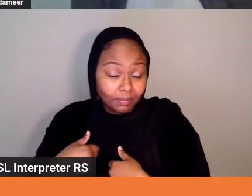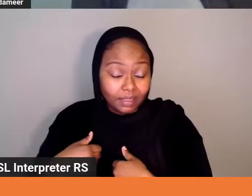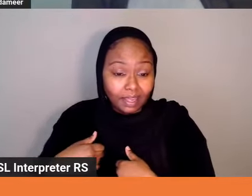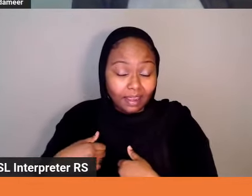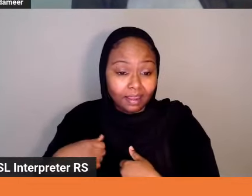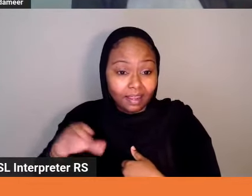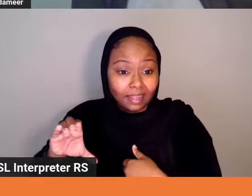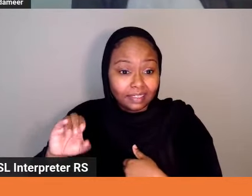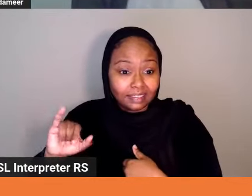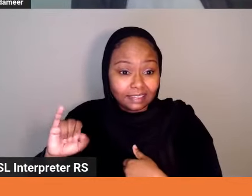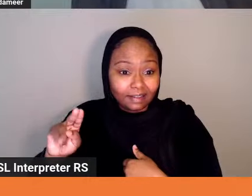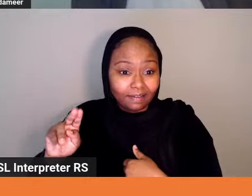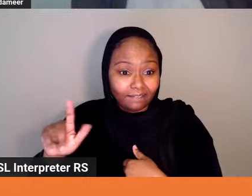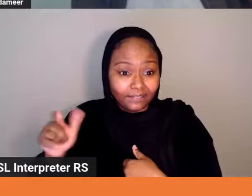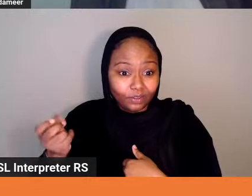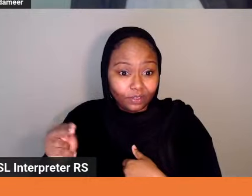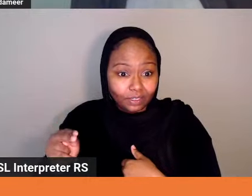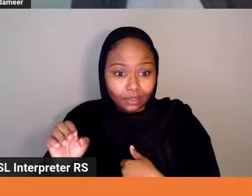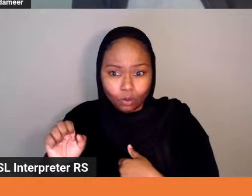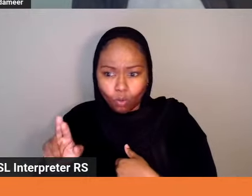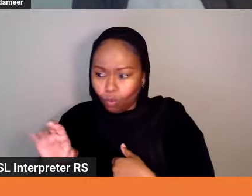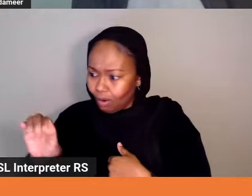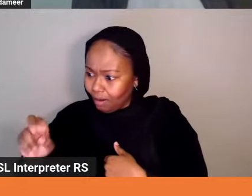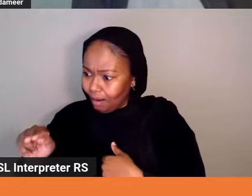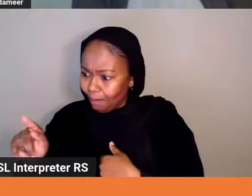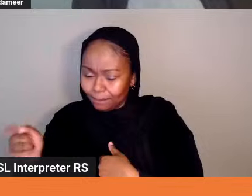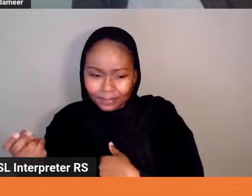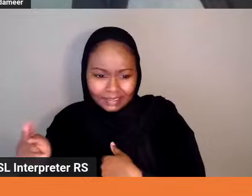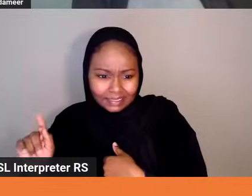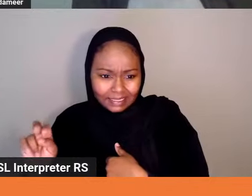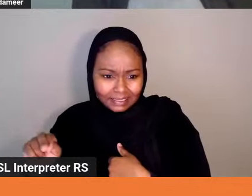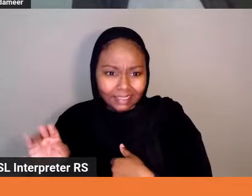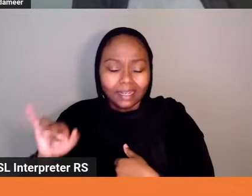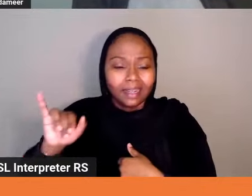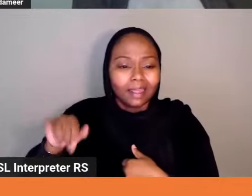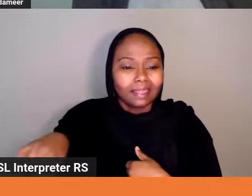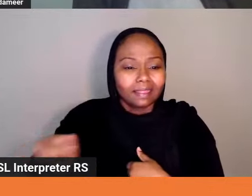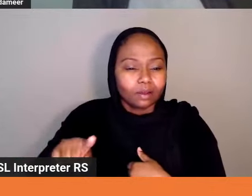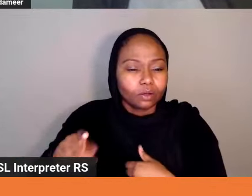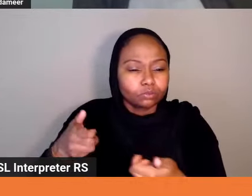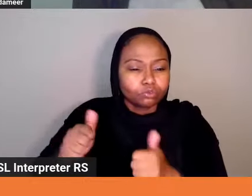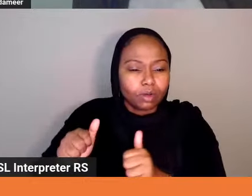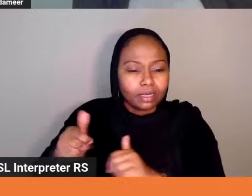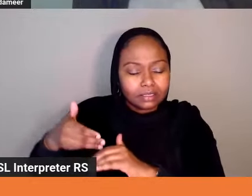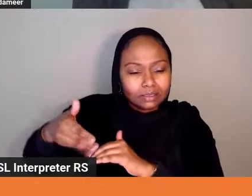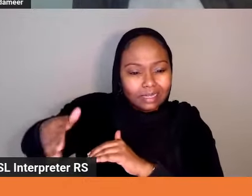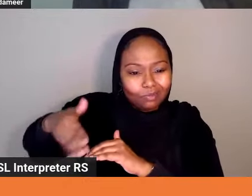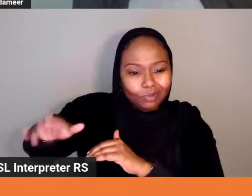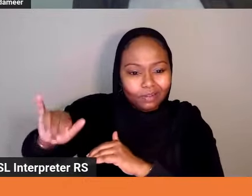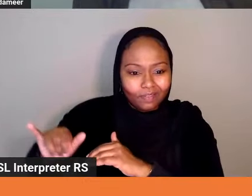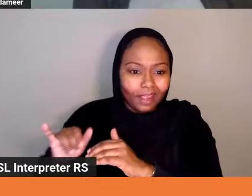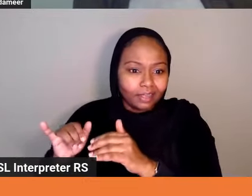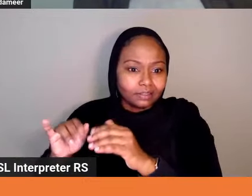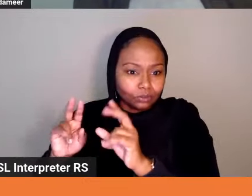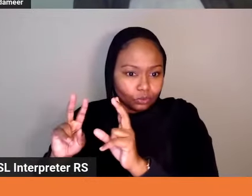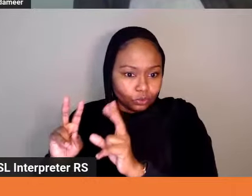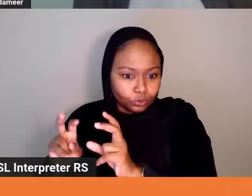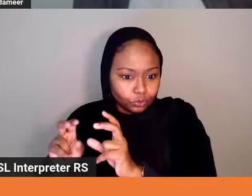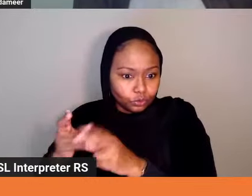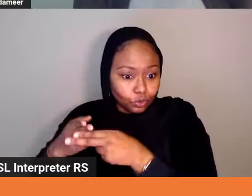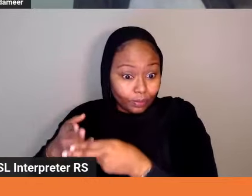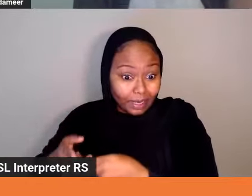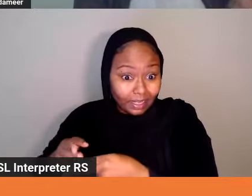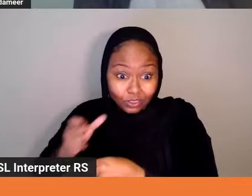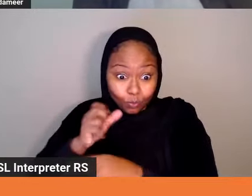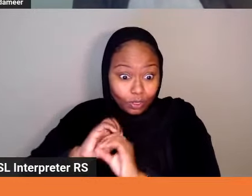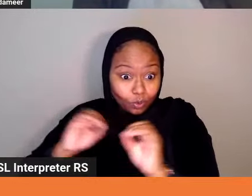a combatant. And they are managing to go away with this terminology without any accountability. And